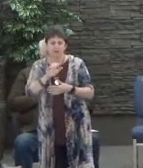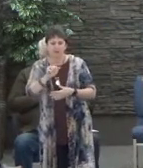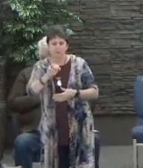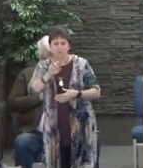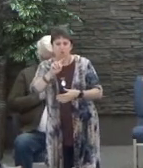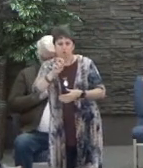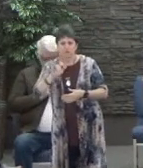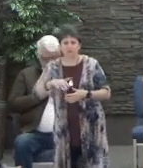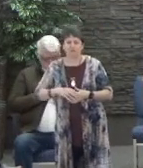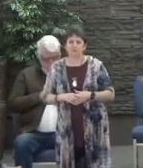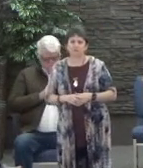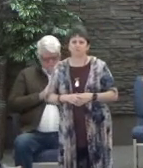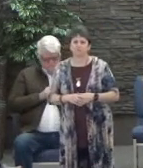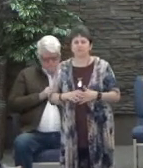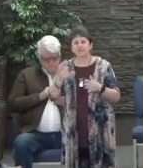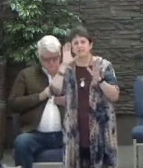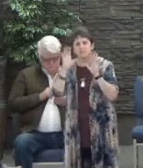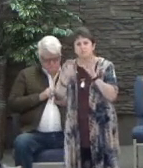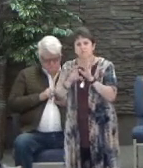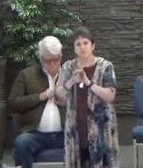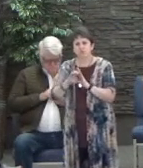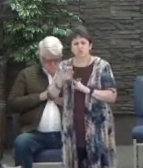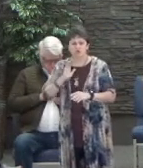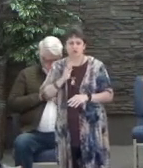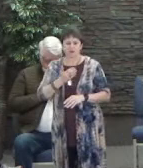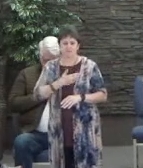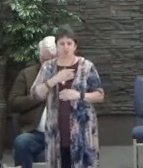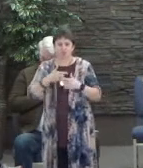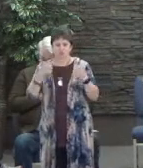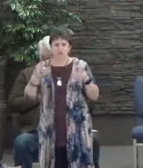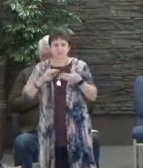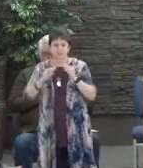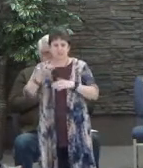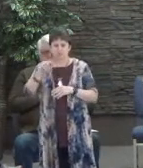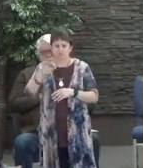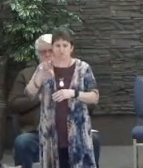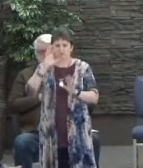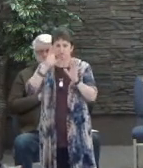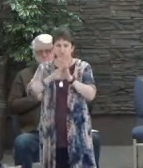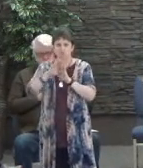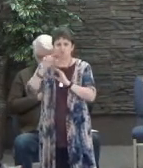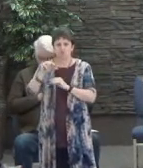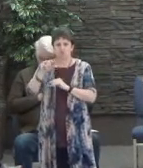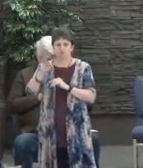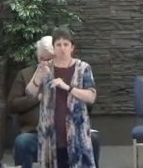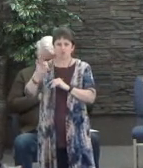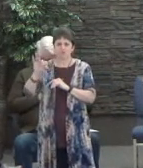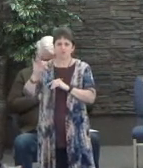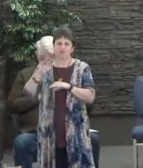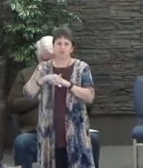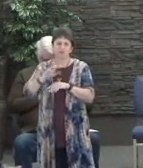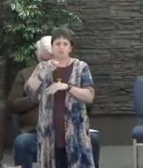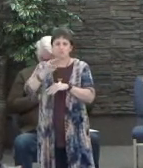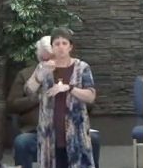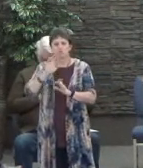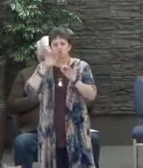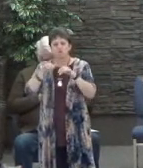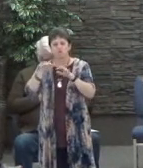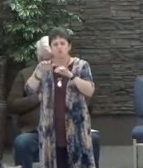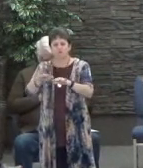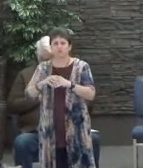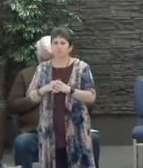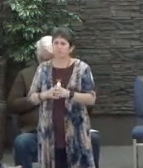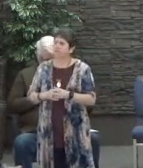ambiguity. This is a picture of our great city, Great Falls, looking over the Missouri River back toward the